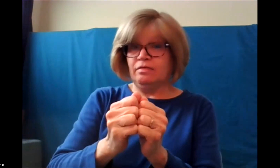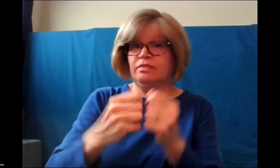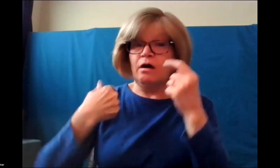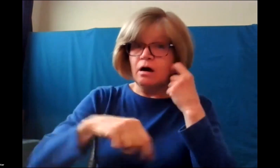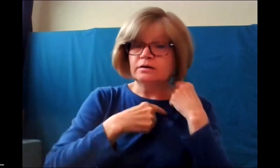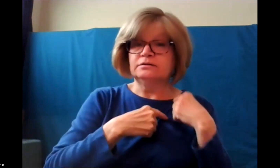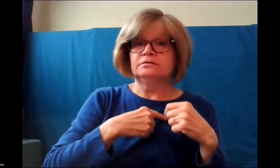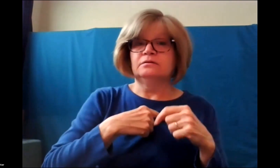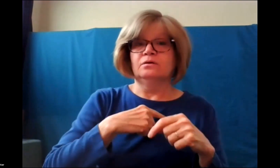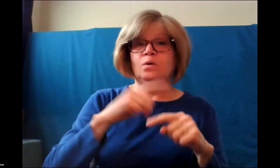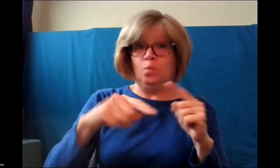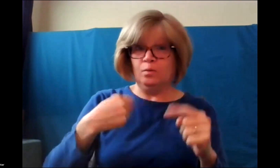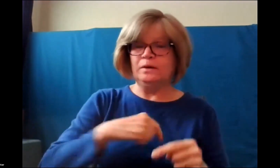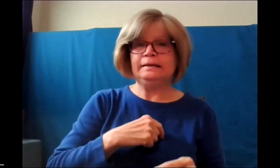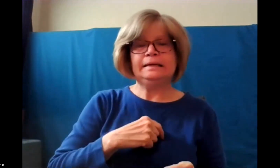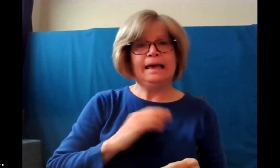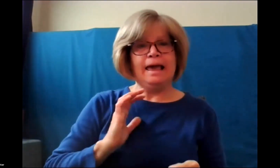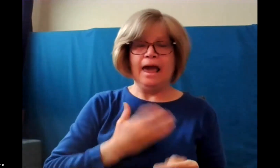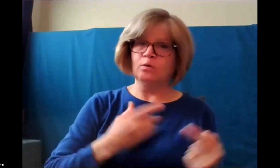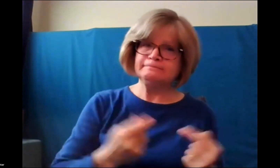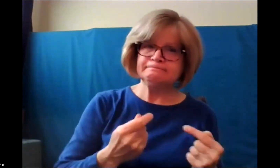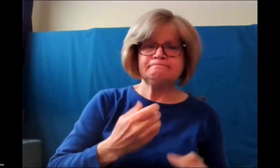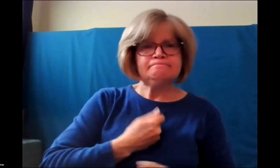we admit our failure,